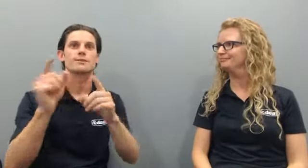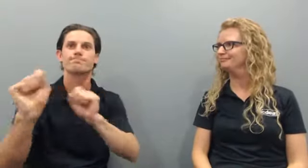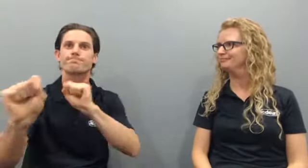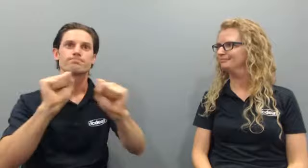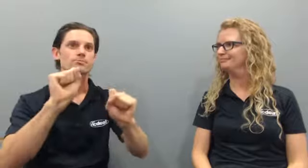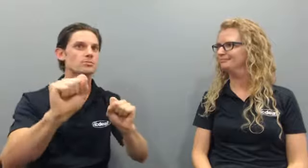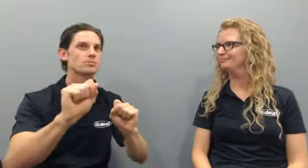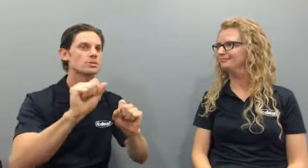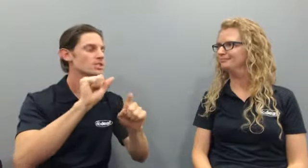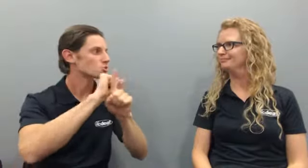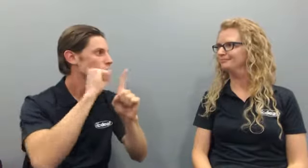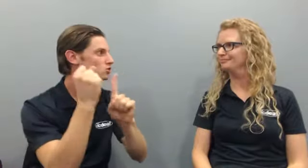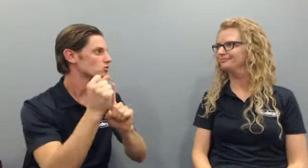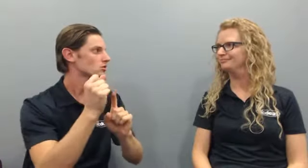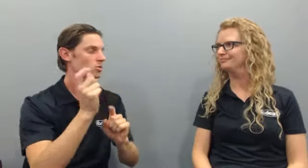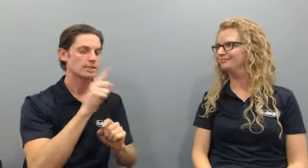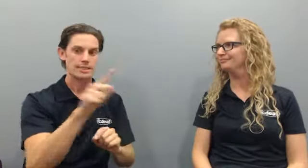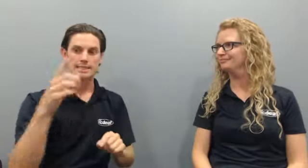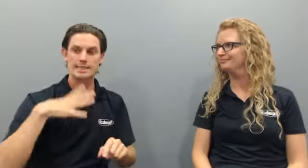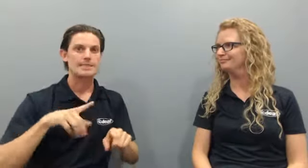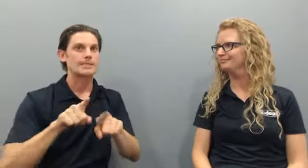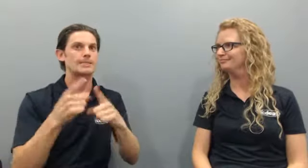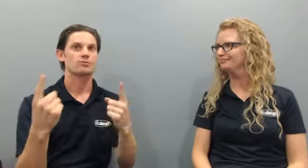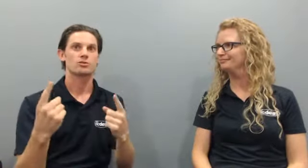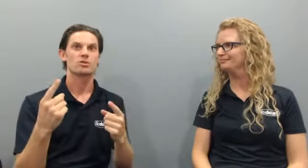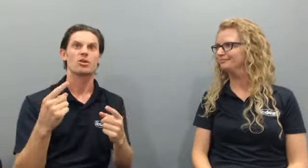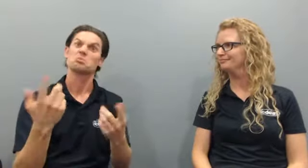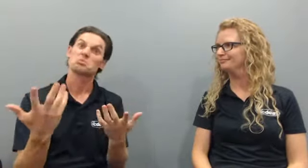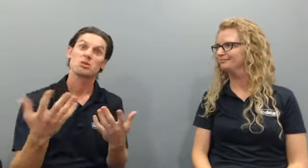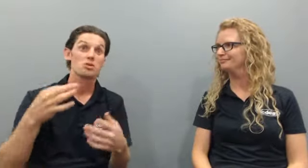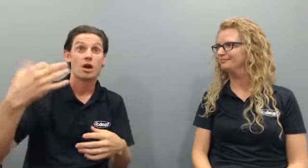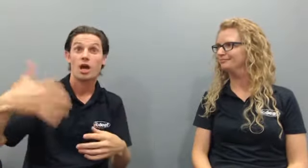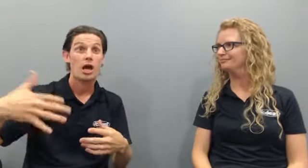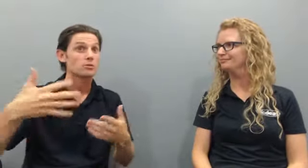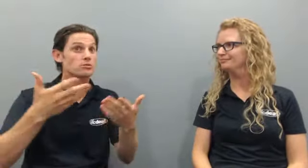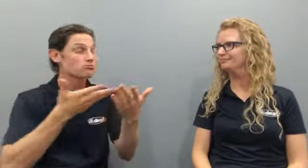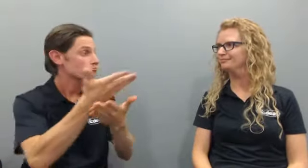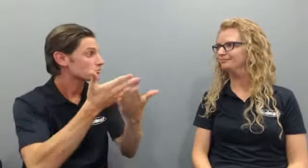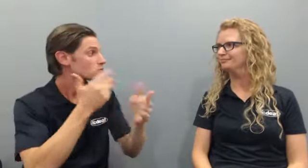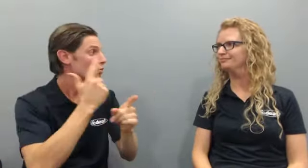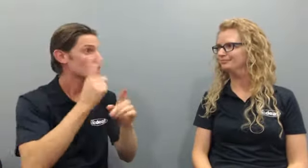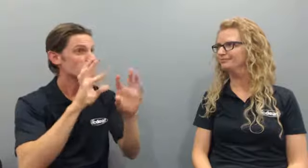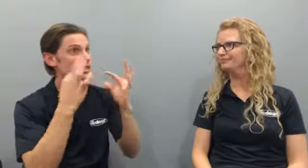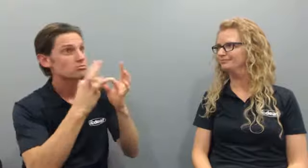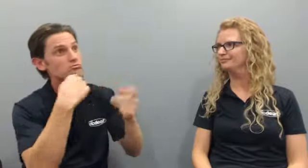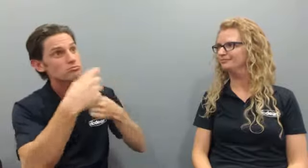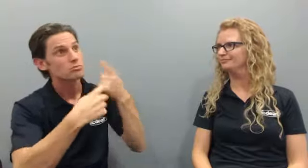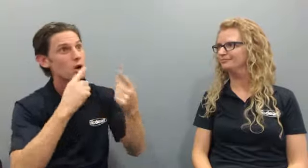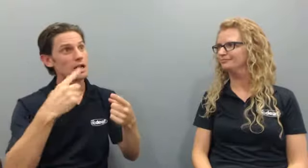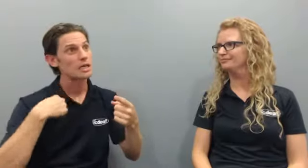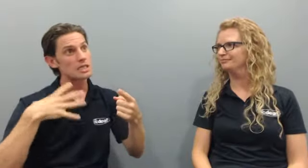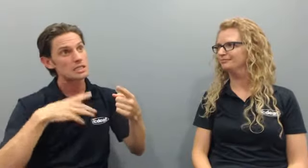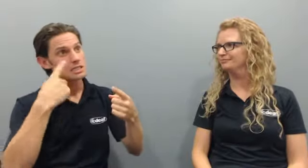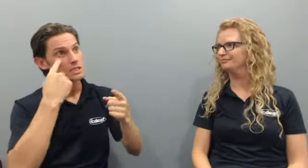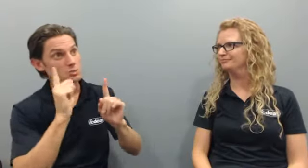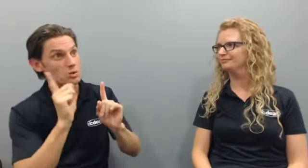every single situation will be different depending on each individual. Everyone's needs different, and there's no harm in talking to